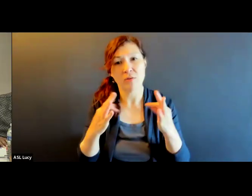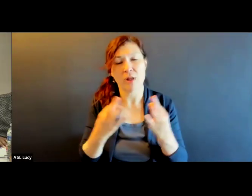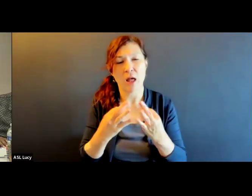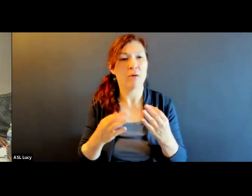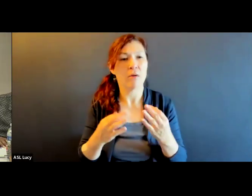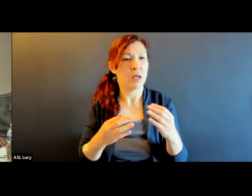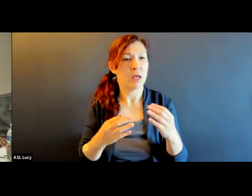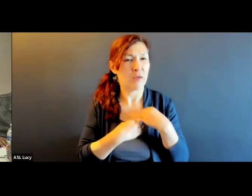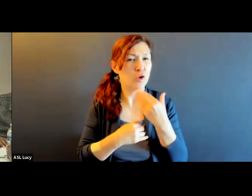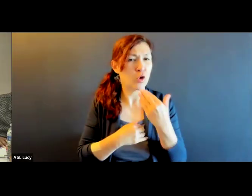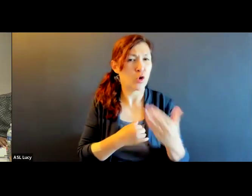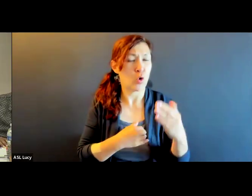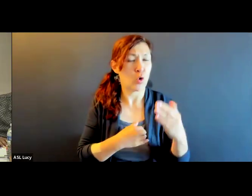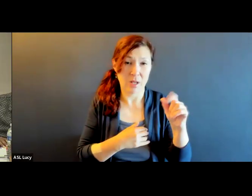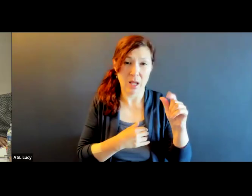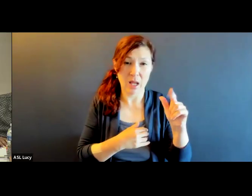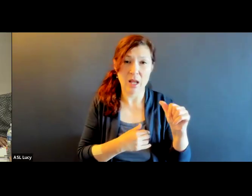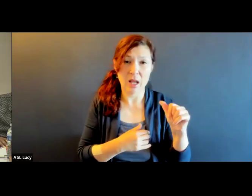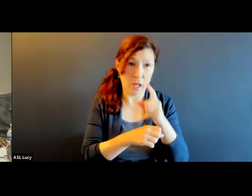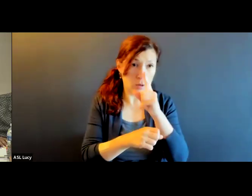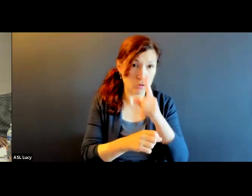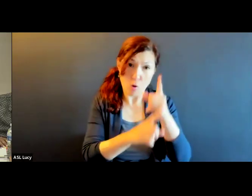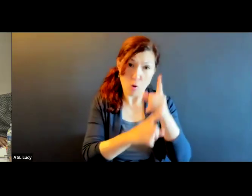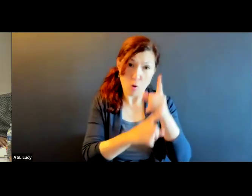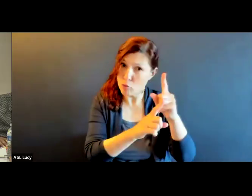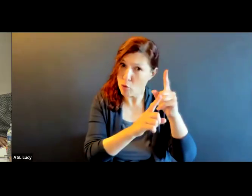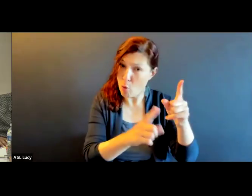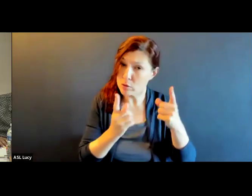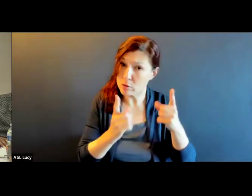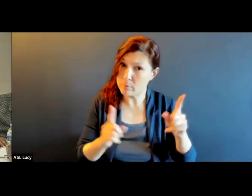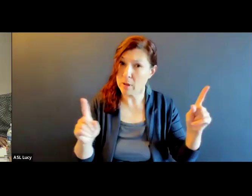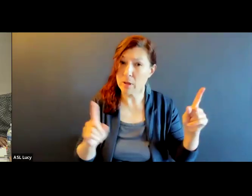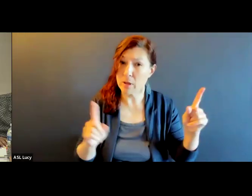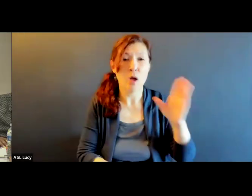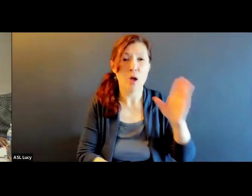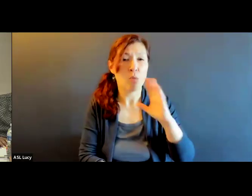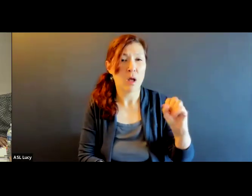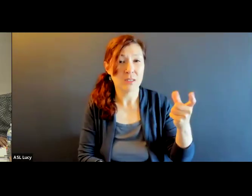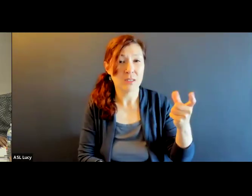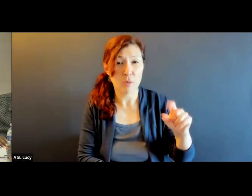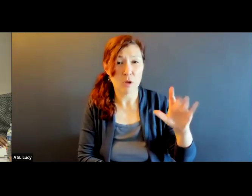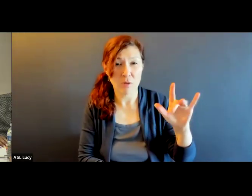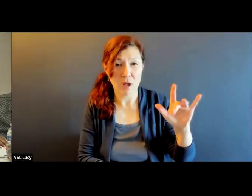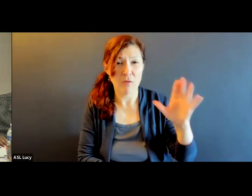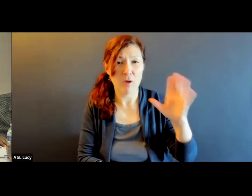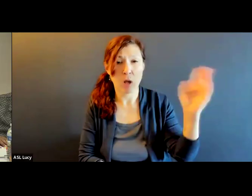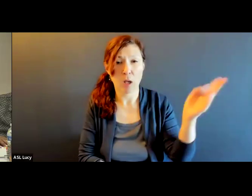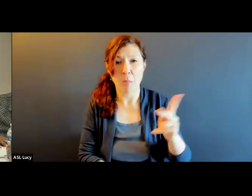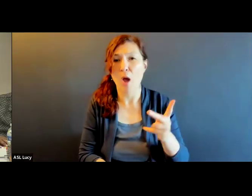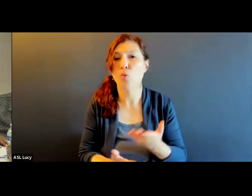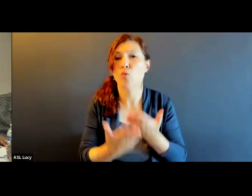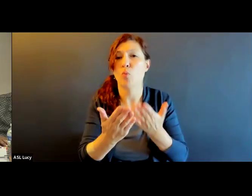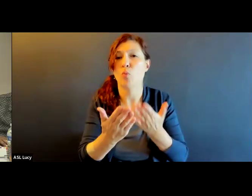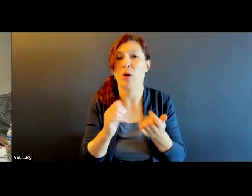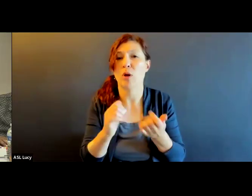if the goals of the policy are being met. We'll return on Thursday, September 25th with recommended adjustments to the policy based